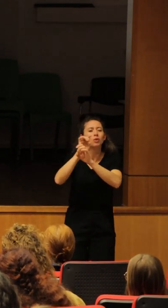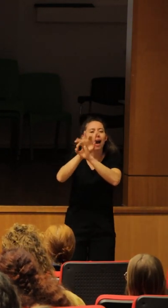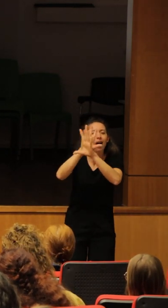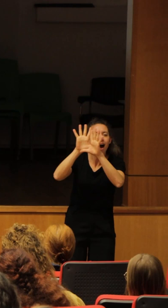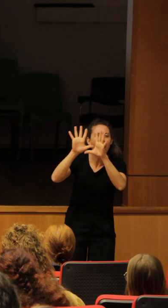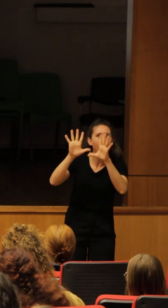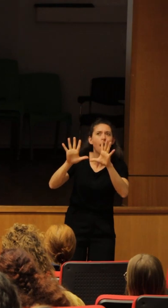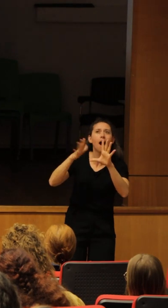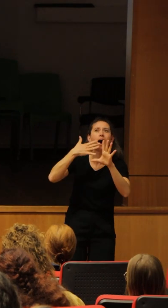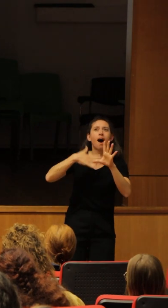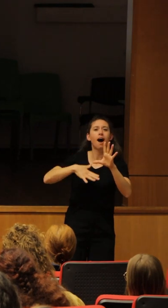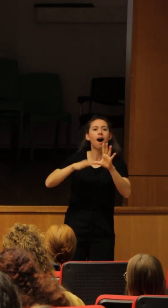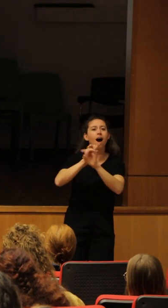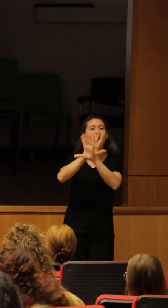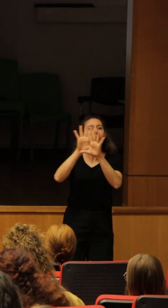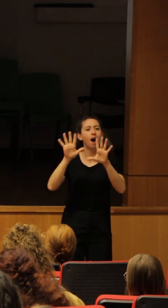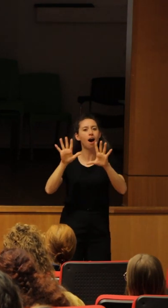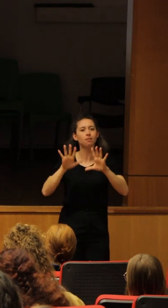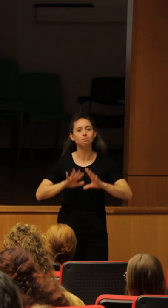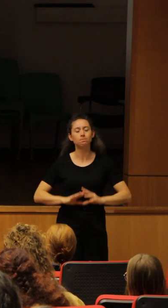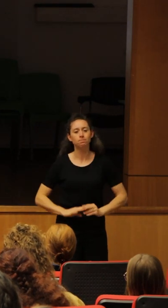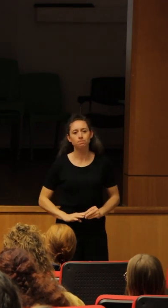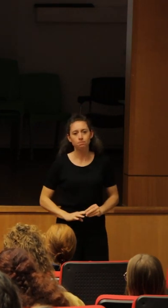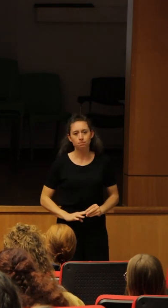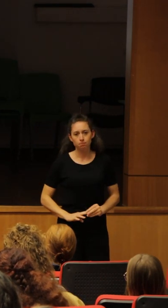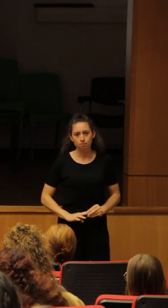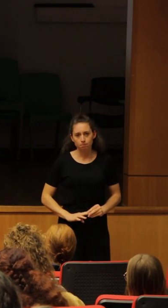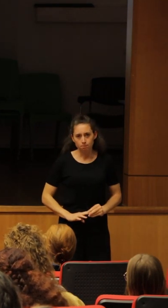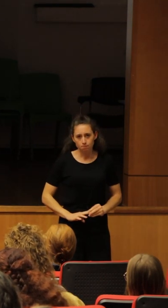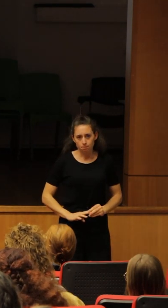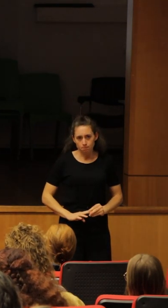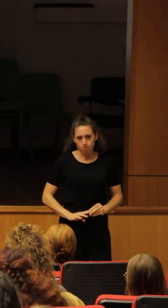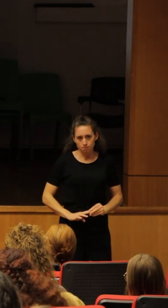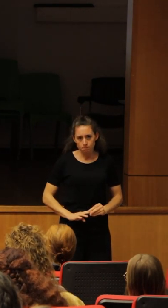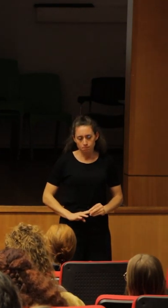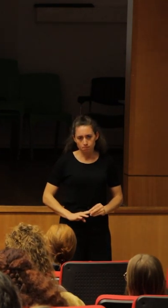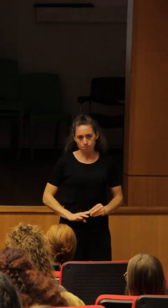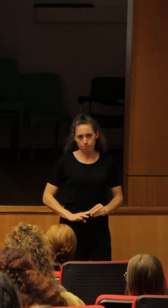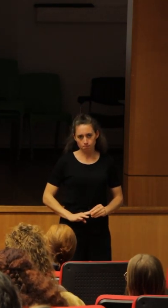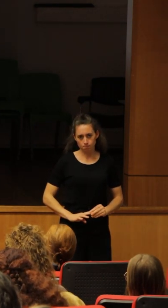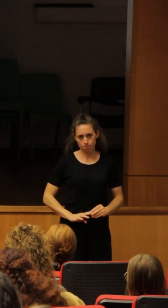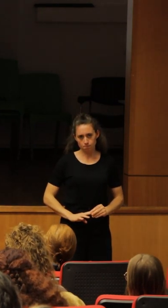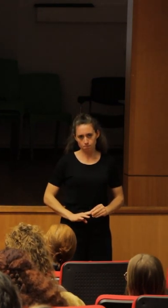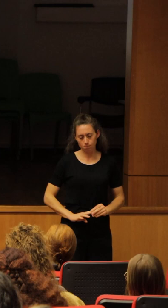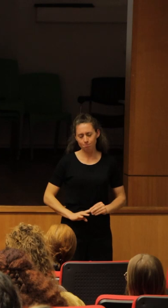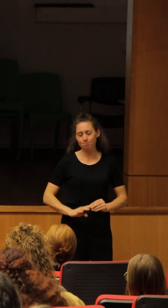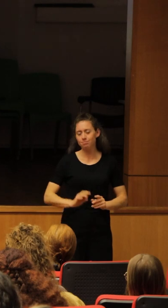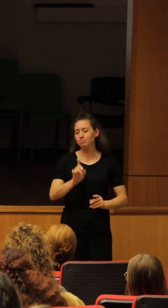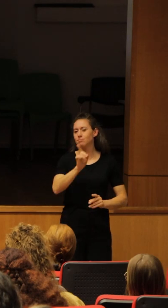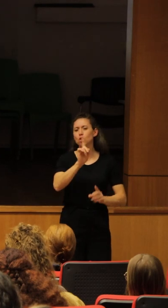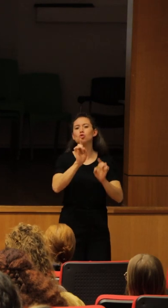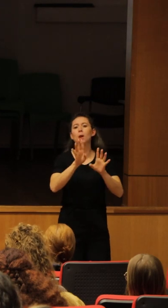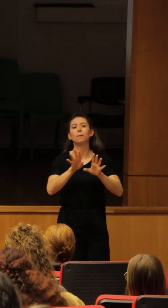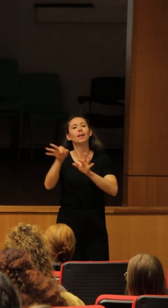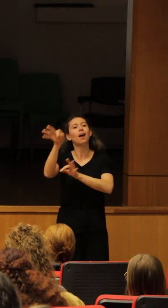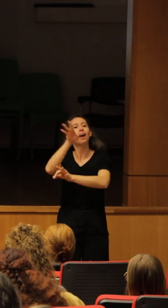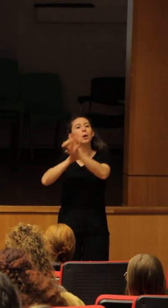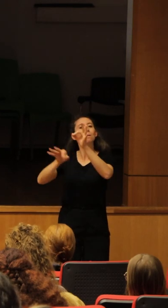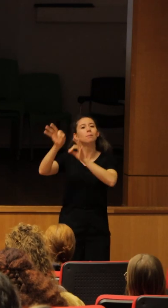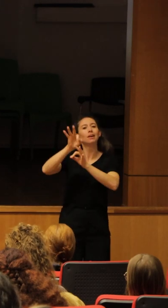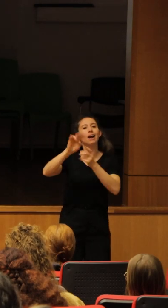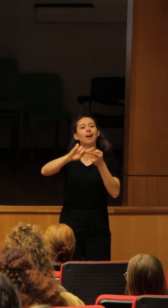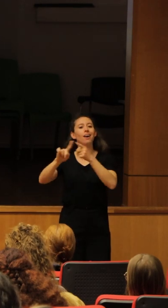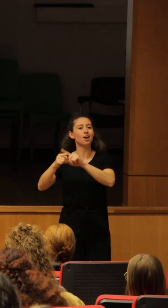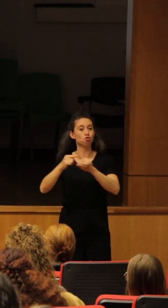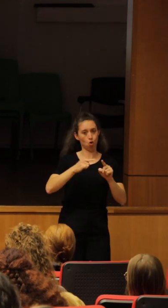clarifican. They don't only describe the relationships, they explain the relationships. No solamente describen la